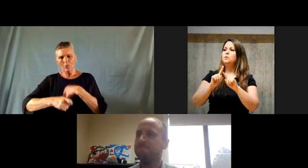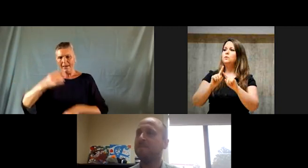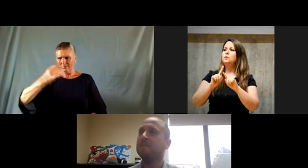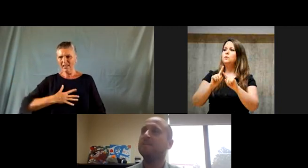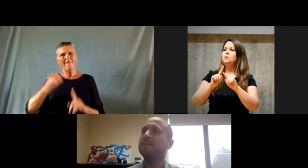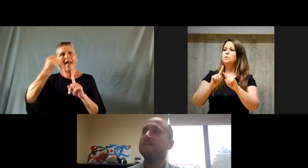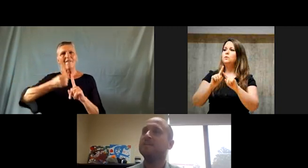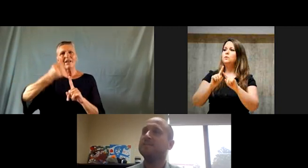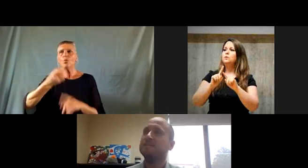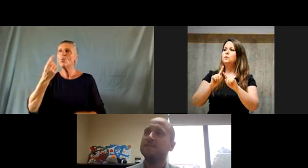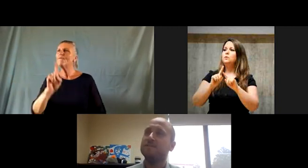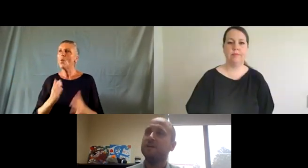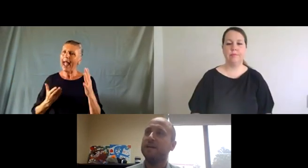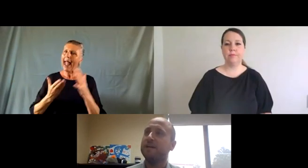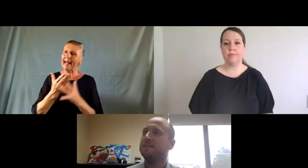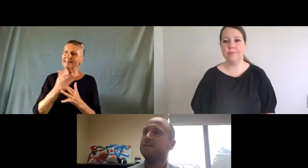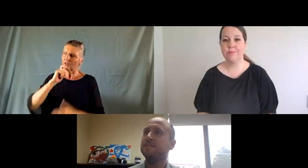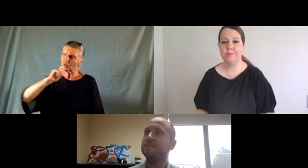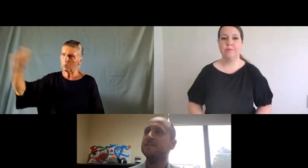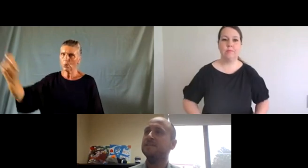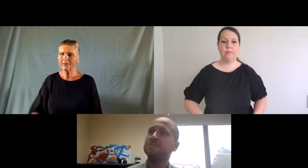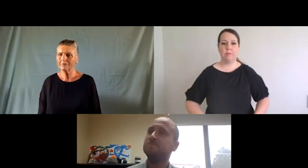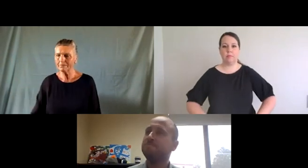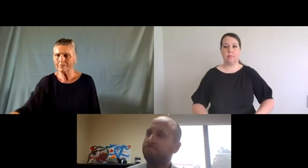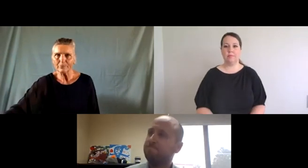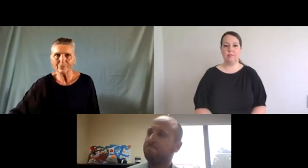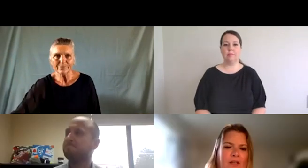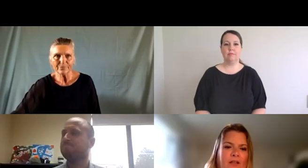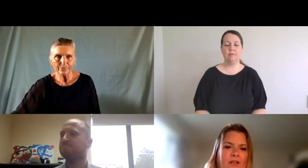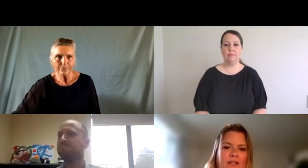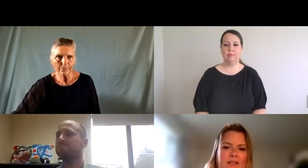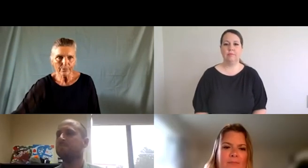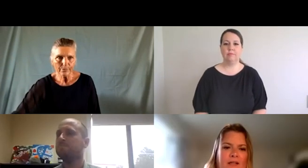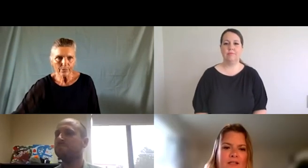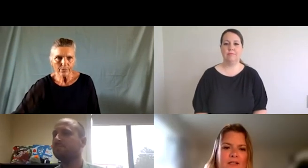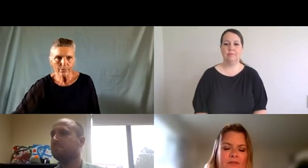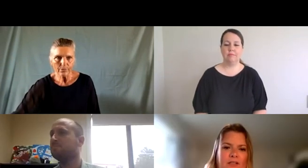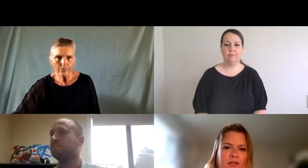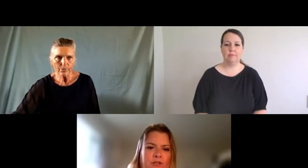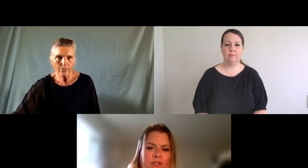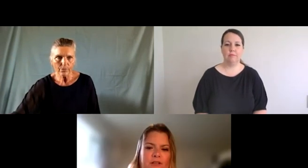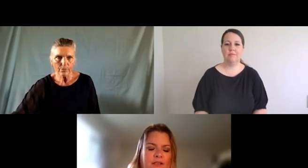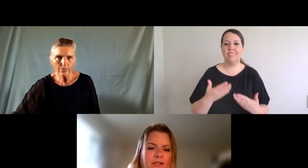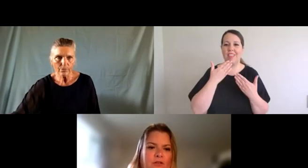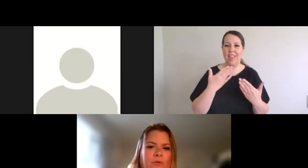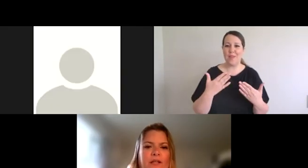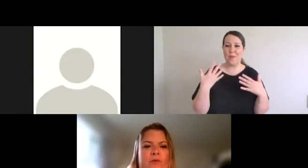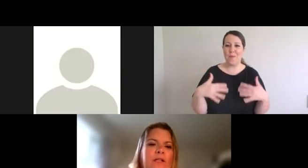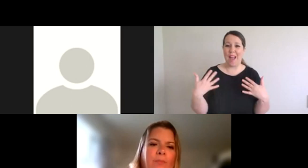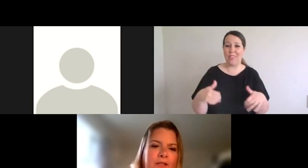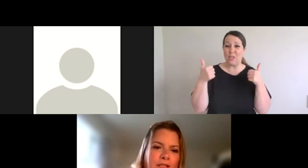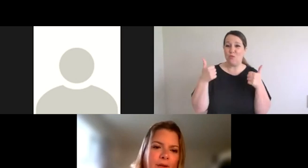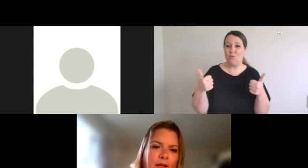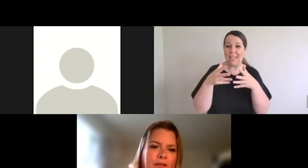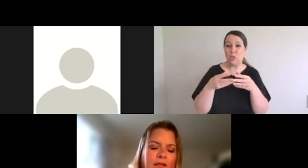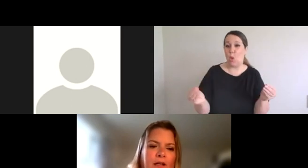access. Thanks, Juliana. Thank you so much, Dan. Not easy, it's a great solution, easy to do, and everyone